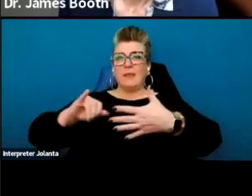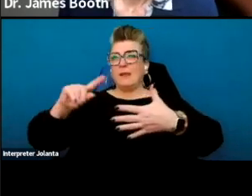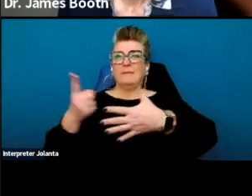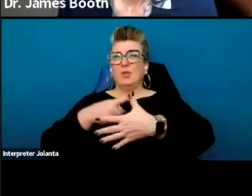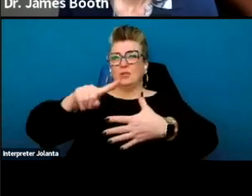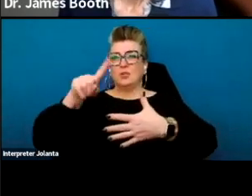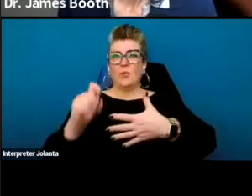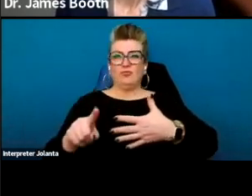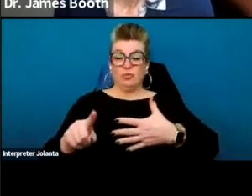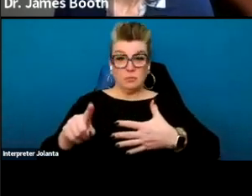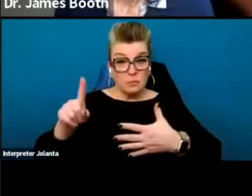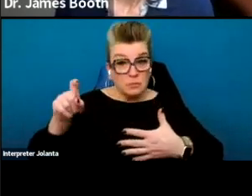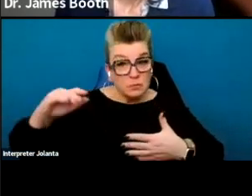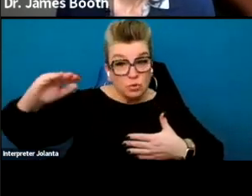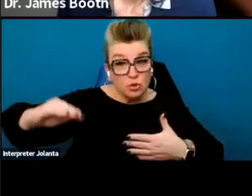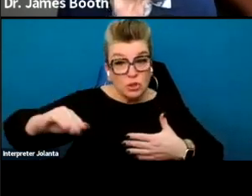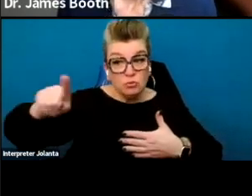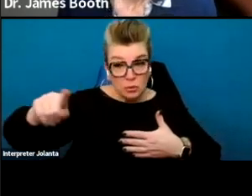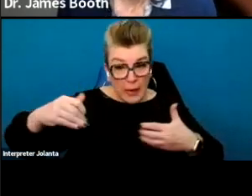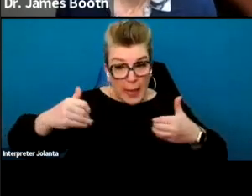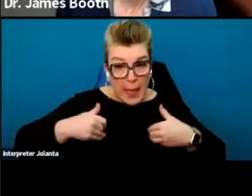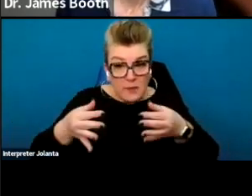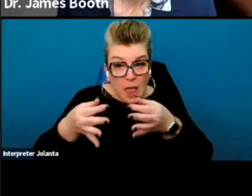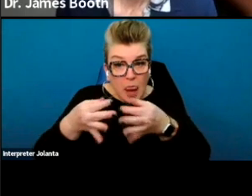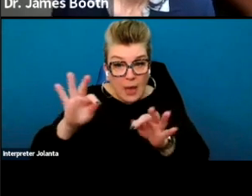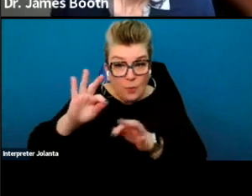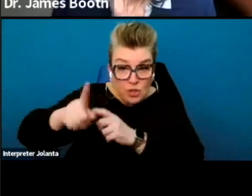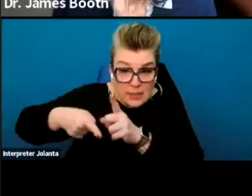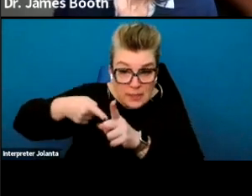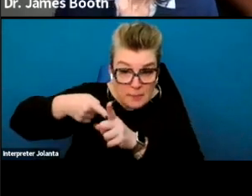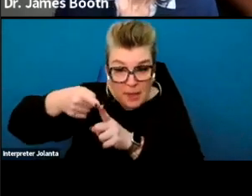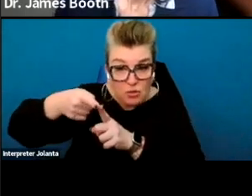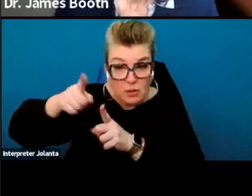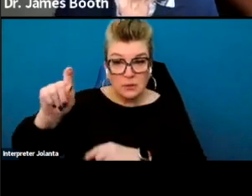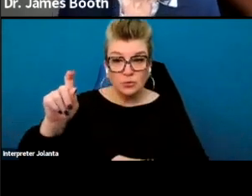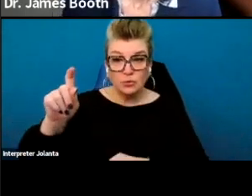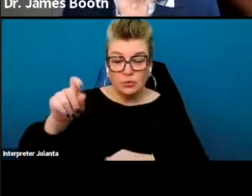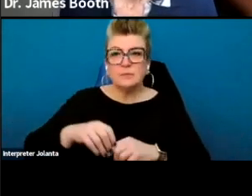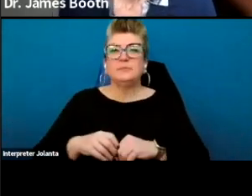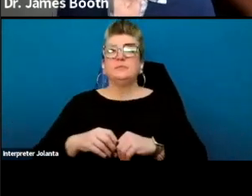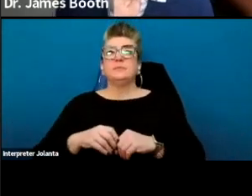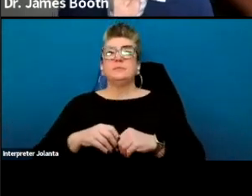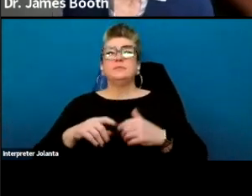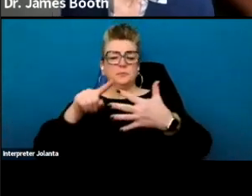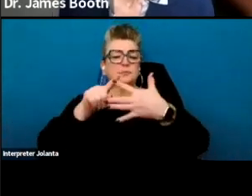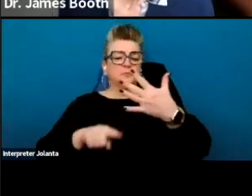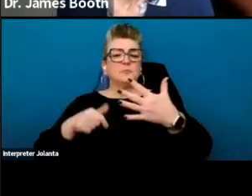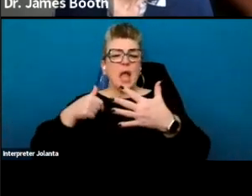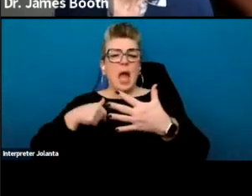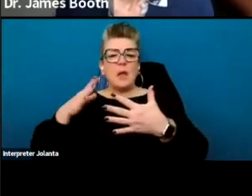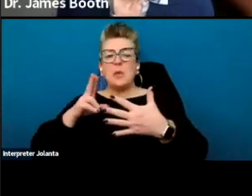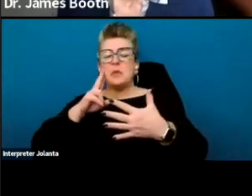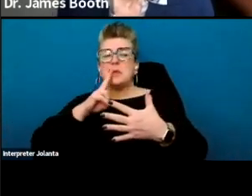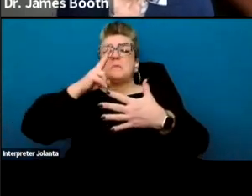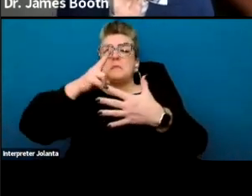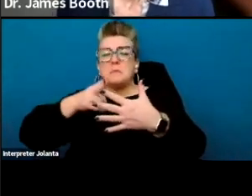so in regards to language specialization in young children. The other questions are listed here, and I'll briefly come